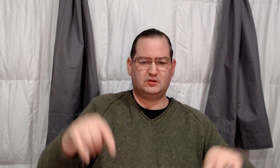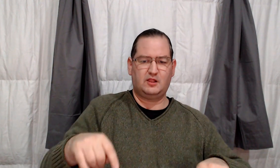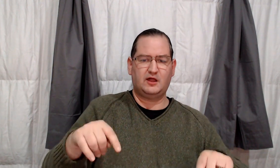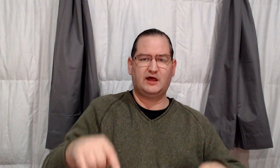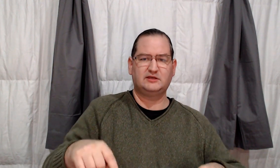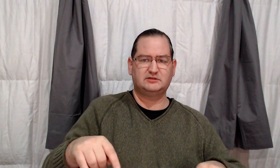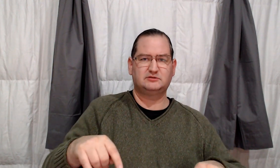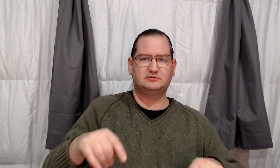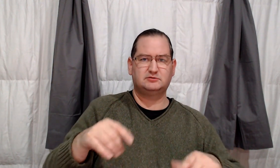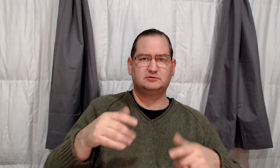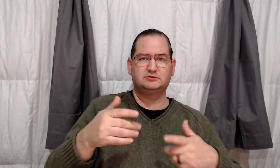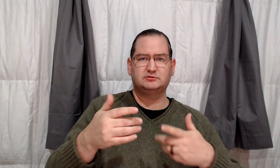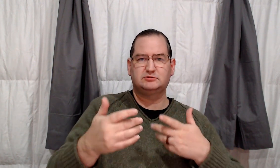the beating of your heart,